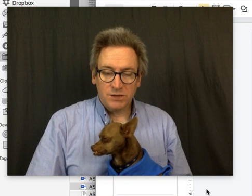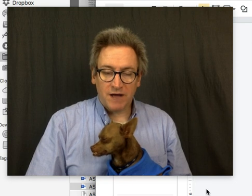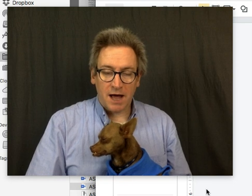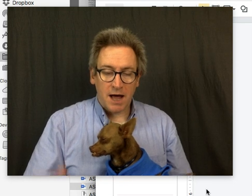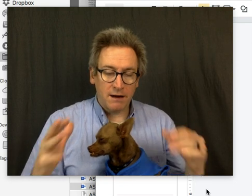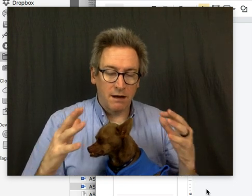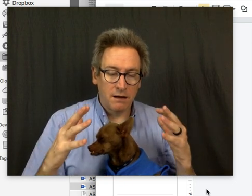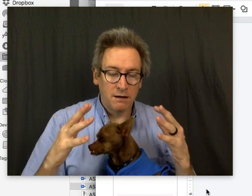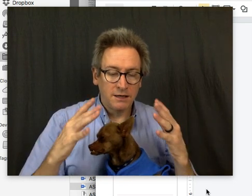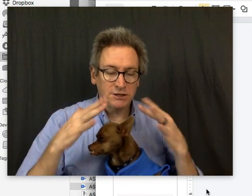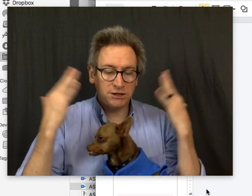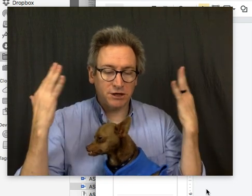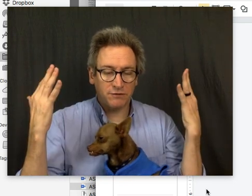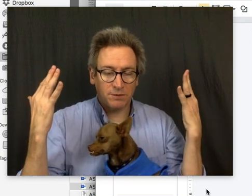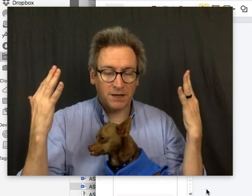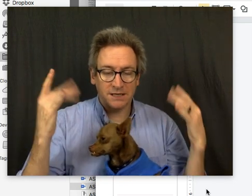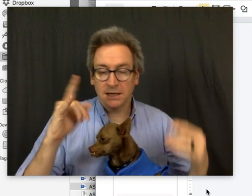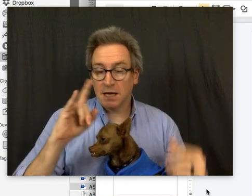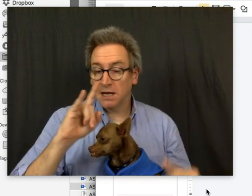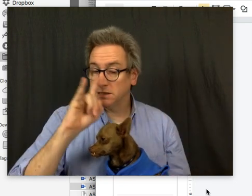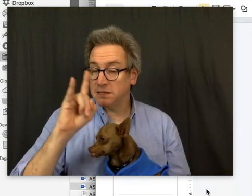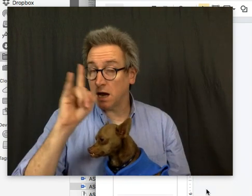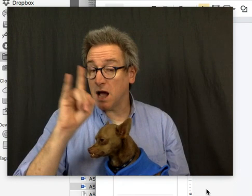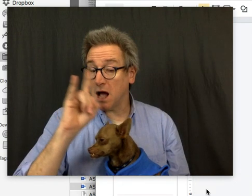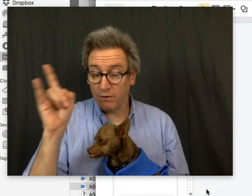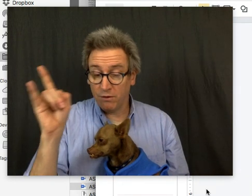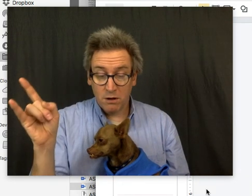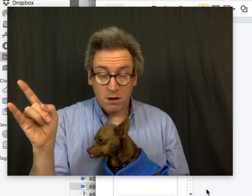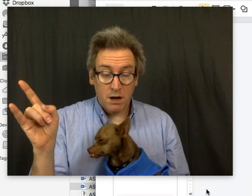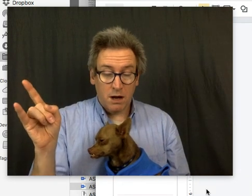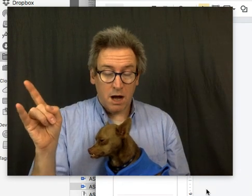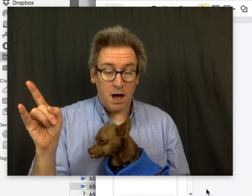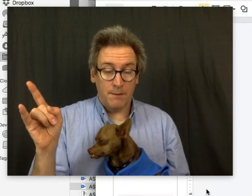So we've got cheerful, pleasant, stuck up.